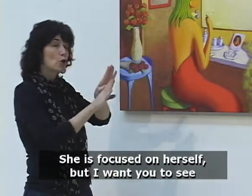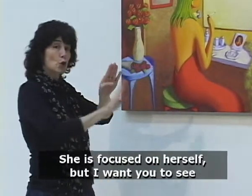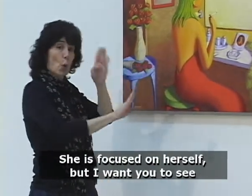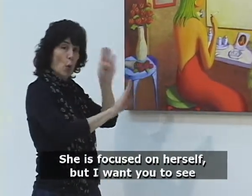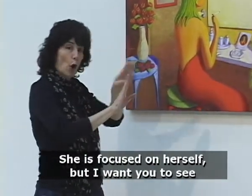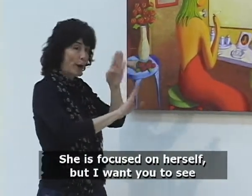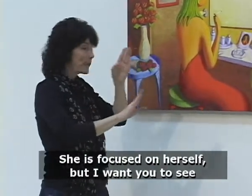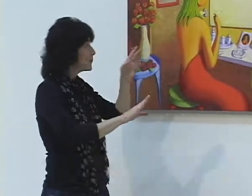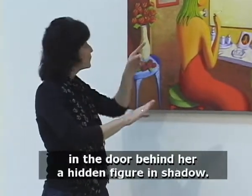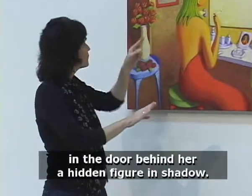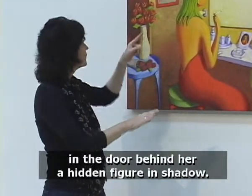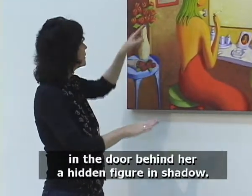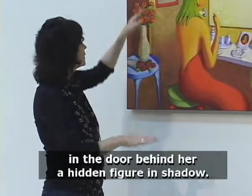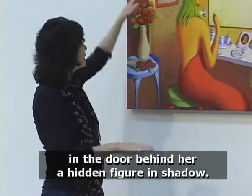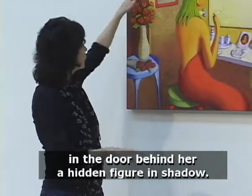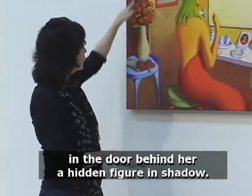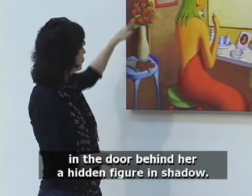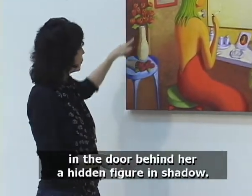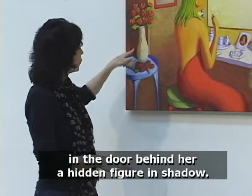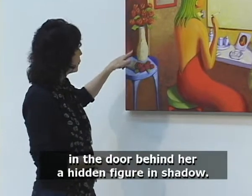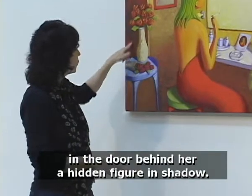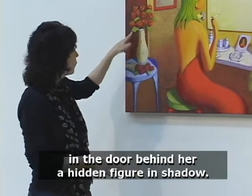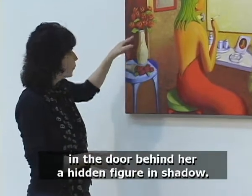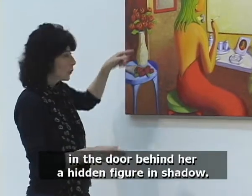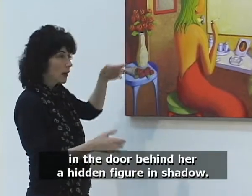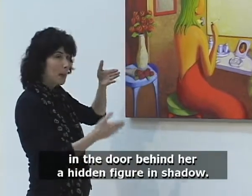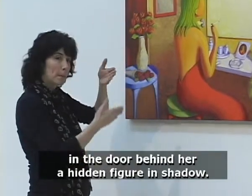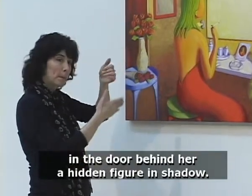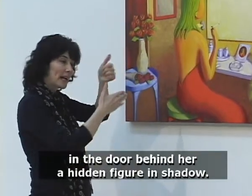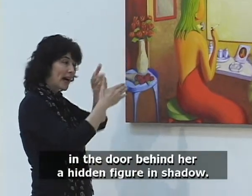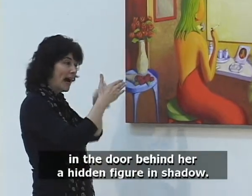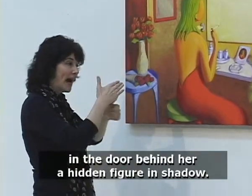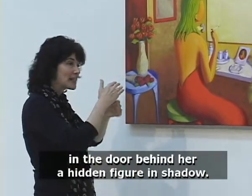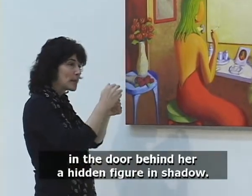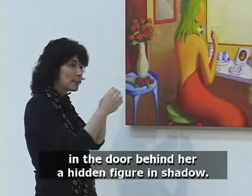you to see in the door behind her